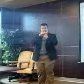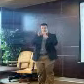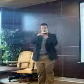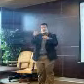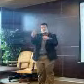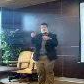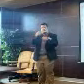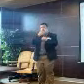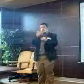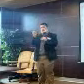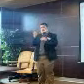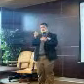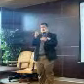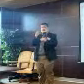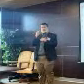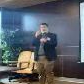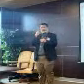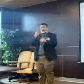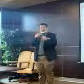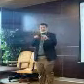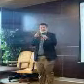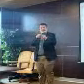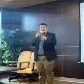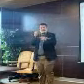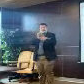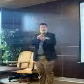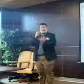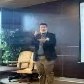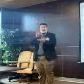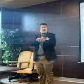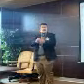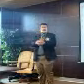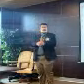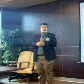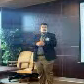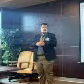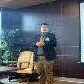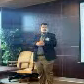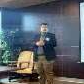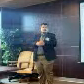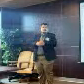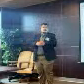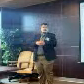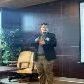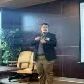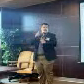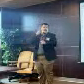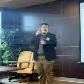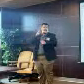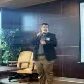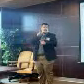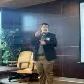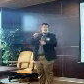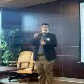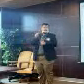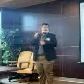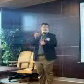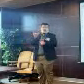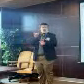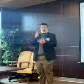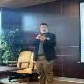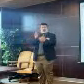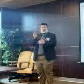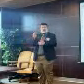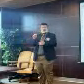lower and even see an increase in some coming weeks here. What we have seen is in Virginia and parts